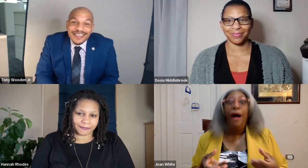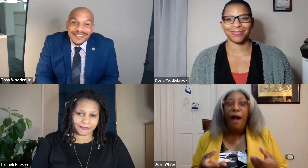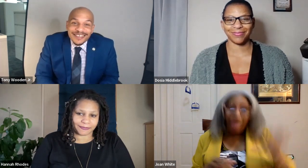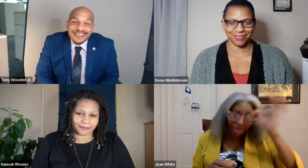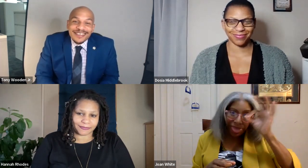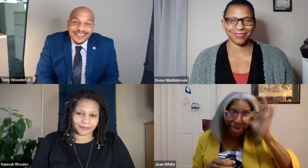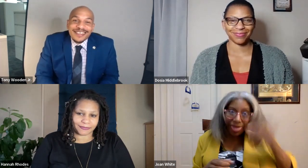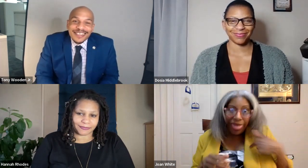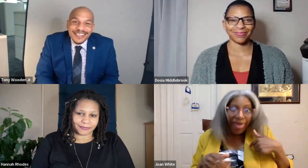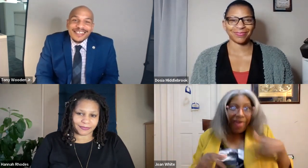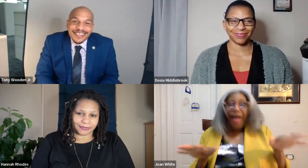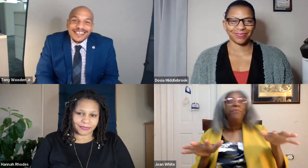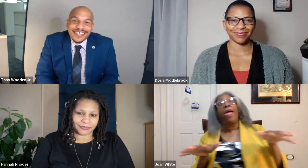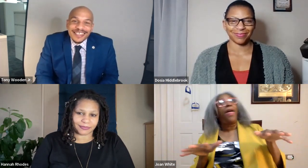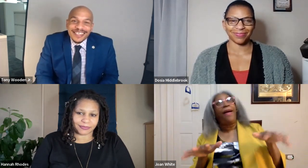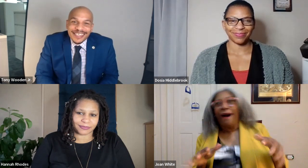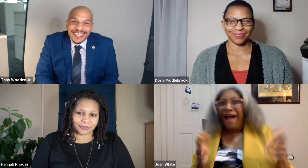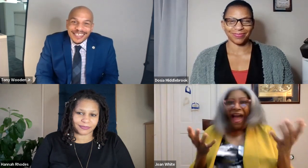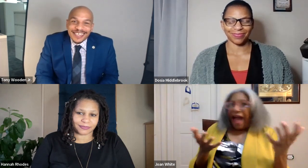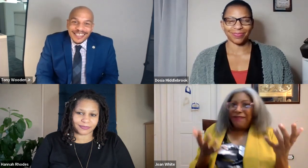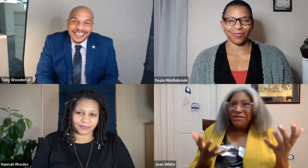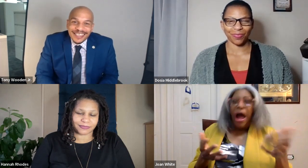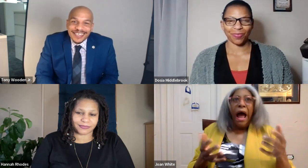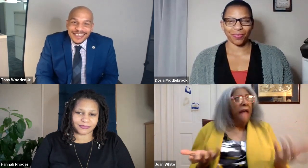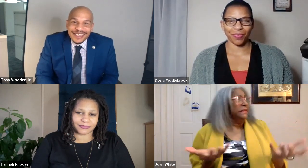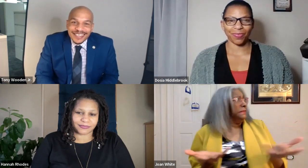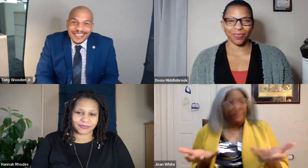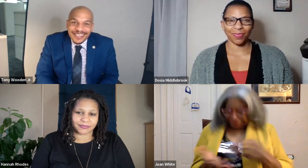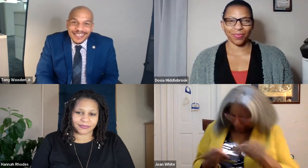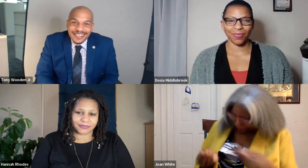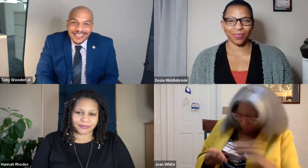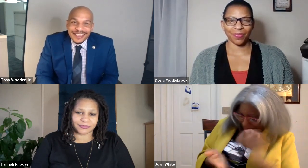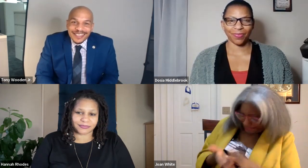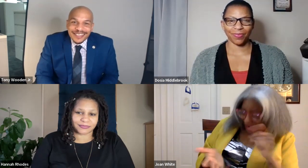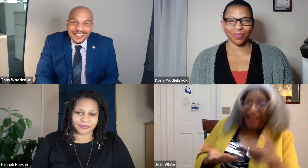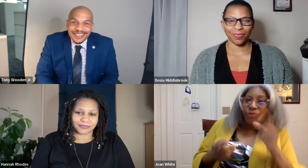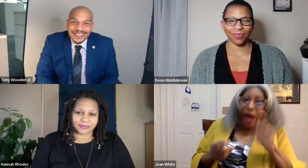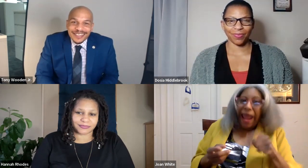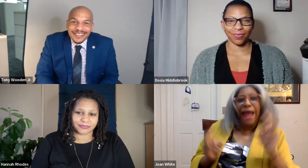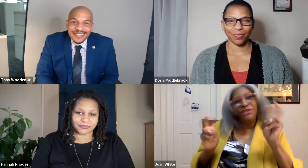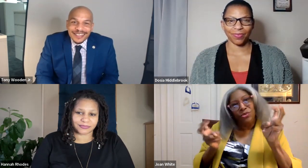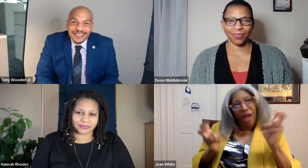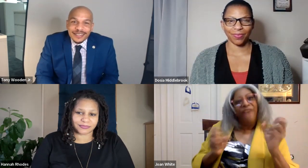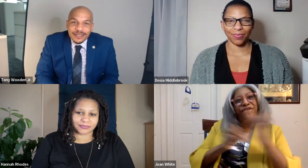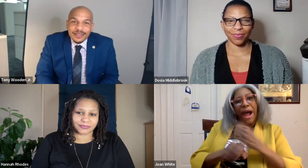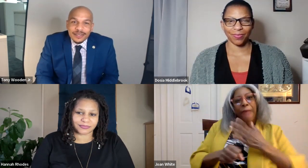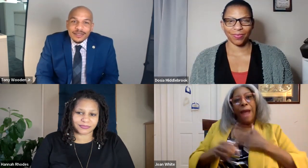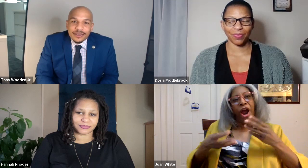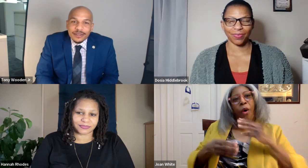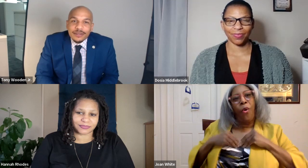You can imagine they would be handed books where children just had to figure things out and without having instruction or a guide during